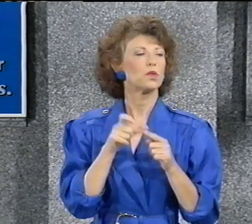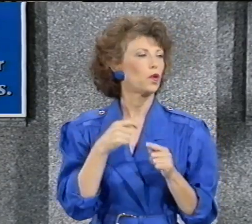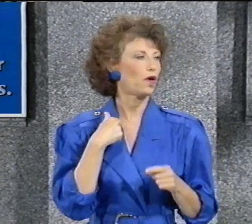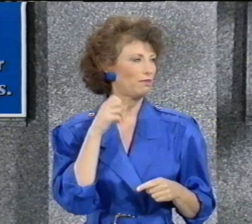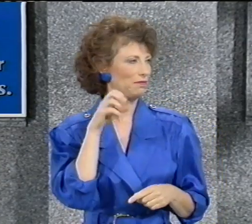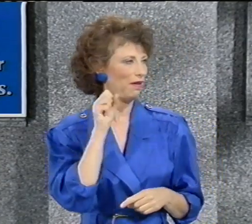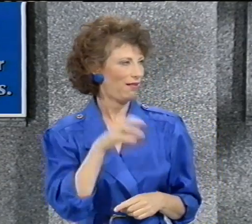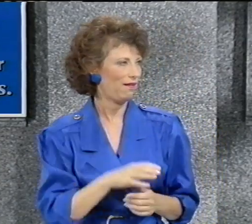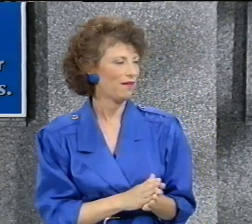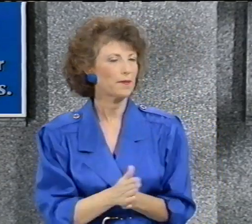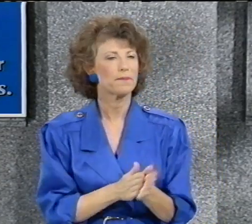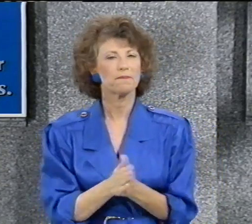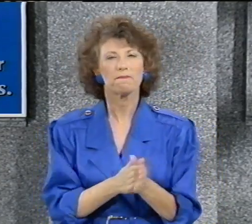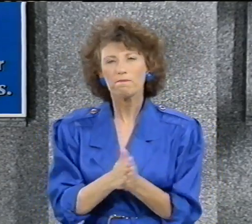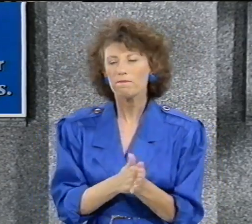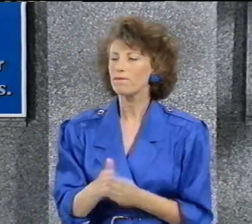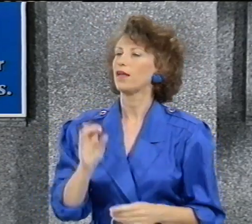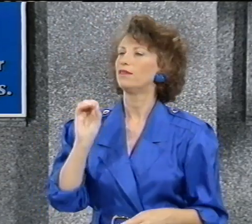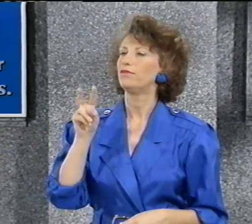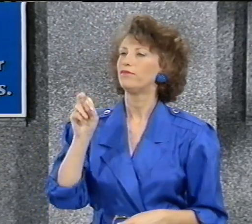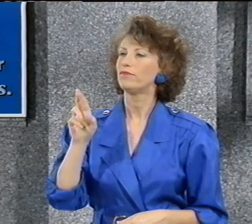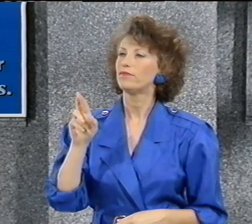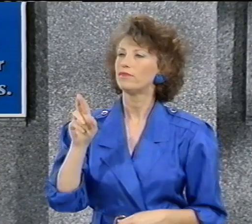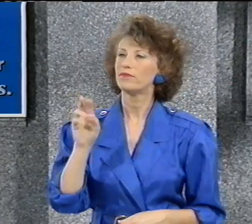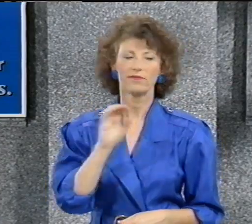Now tell me which word I'm spelling.